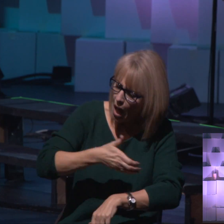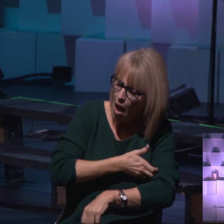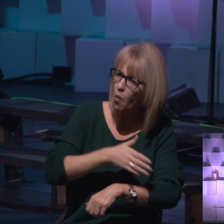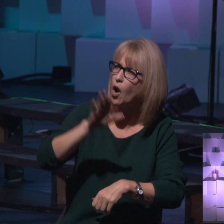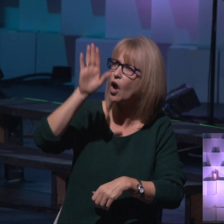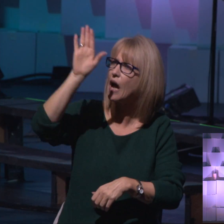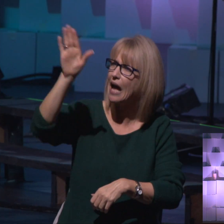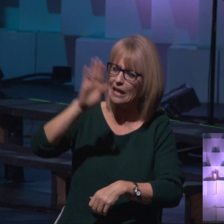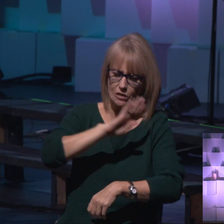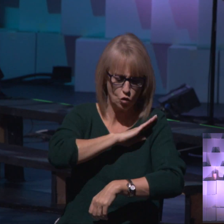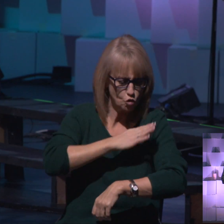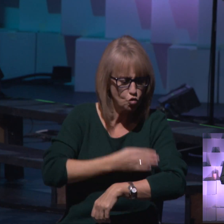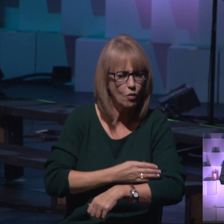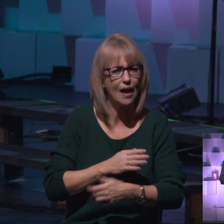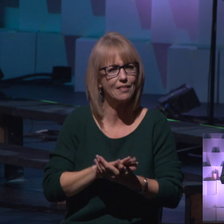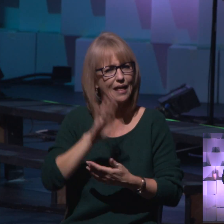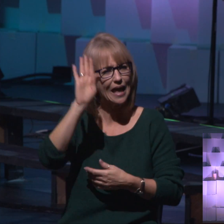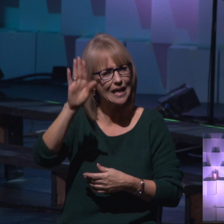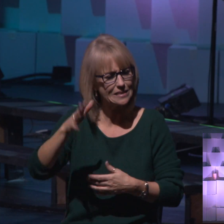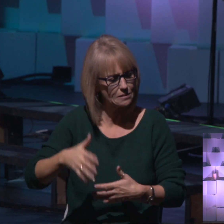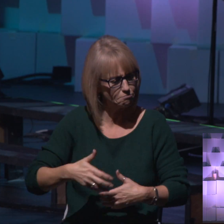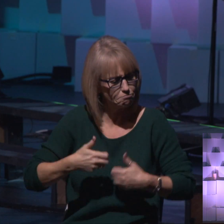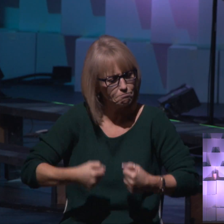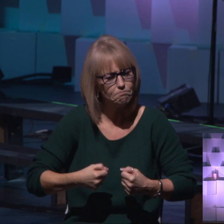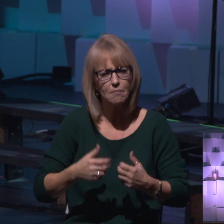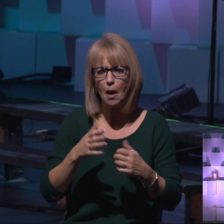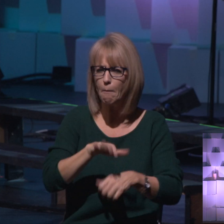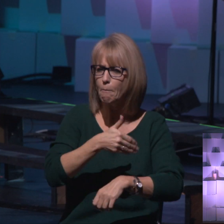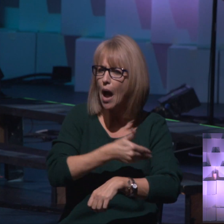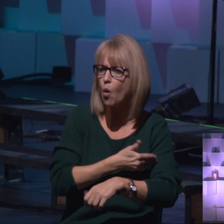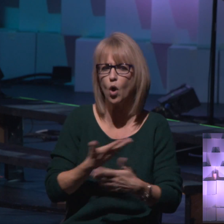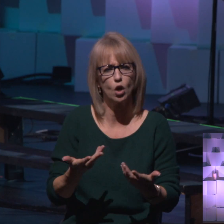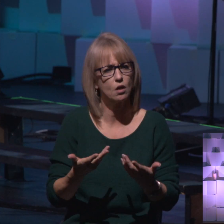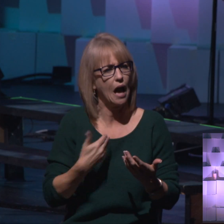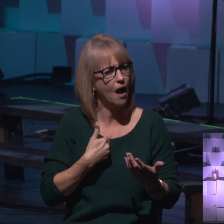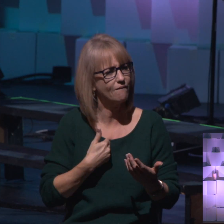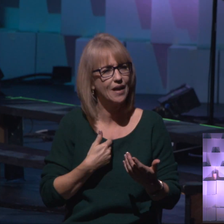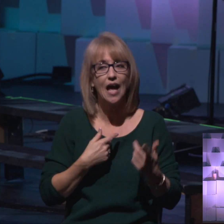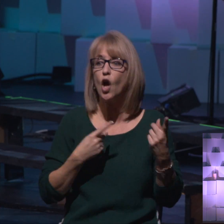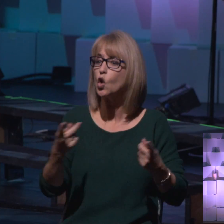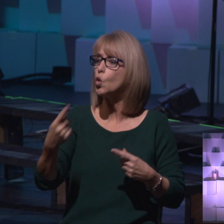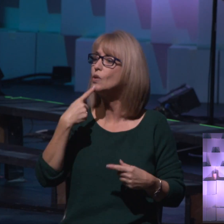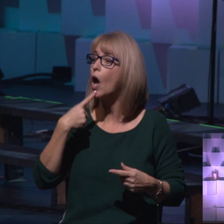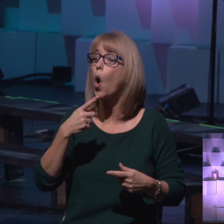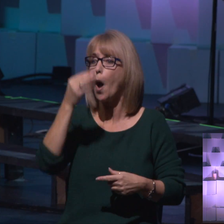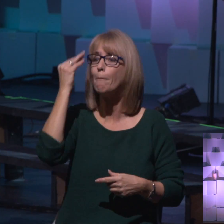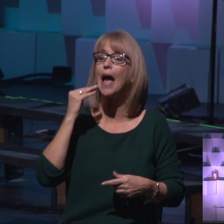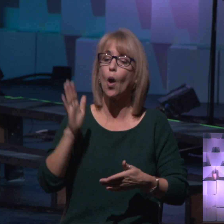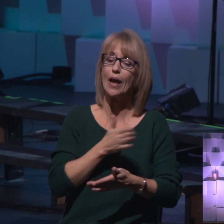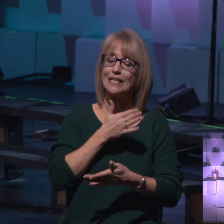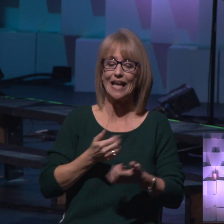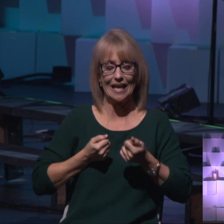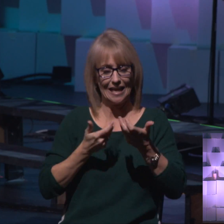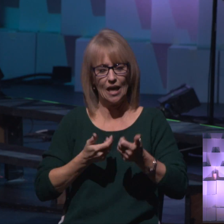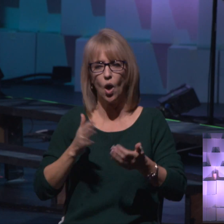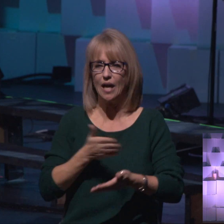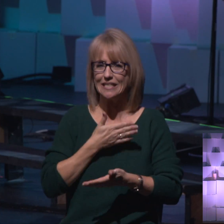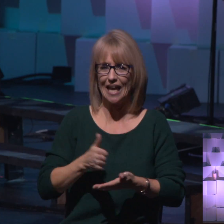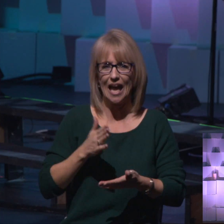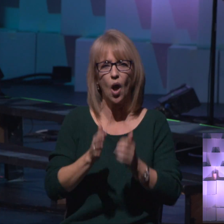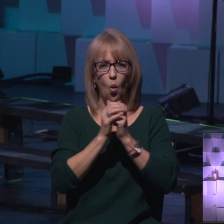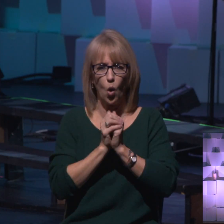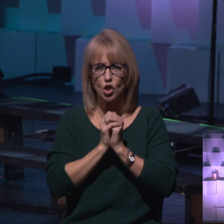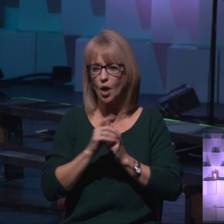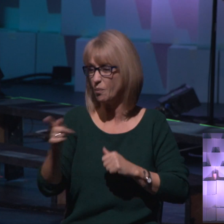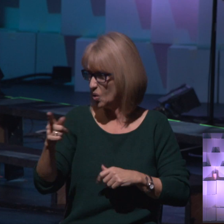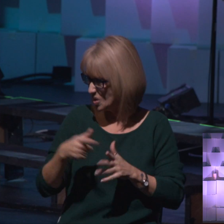to give to each one of us. Now, Mary did not sing to experience worship, and sometimes we think we come to church and they need to do the right kind of music,